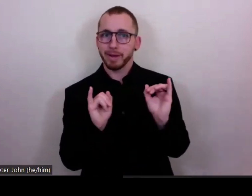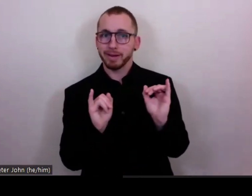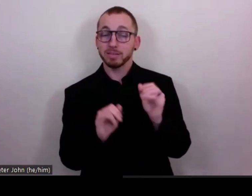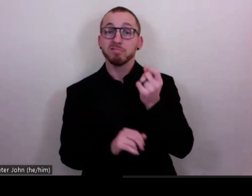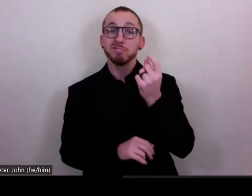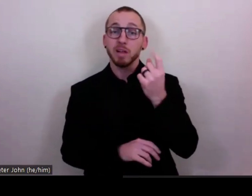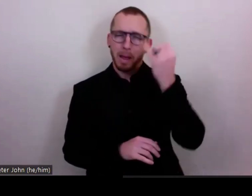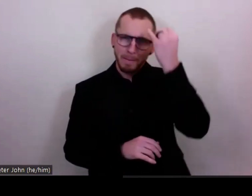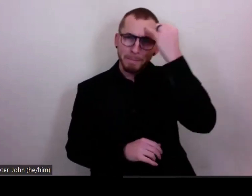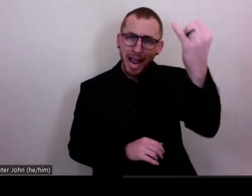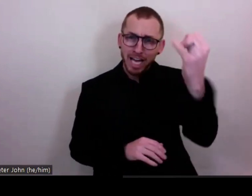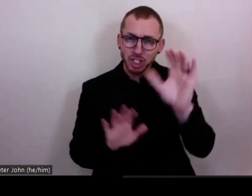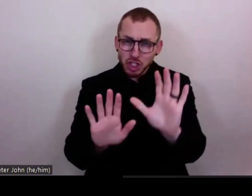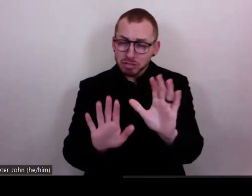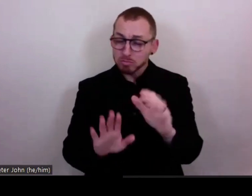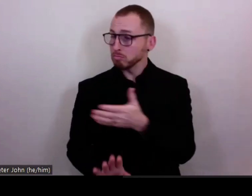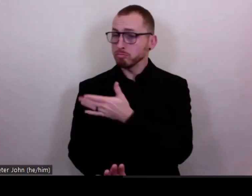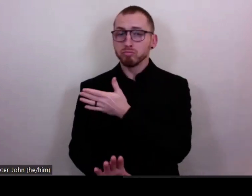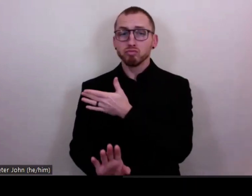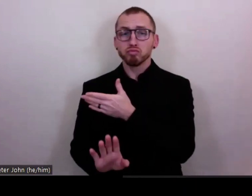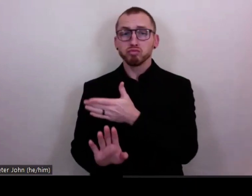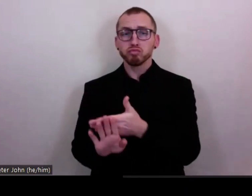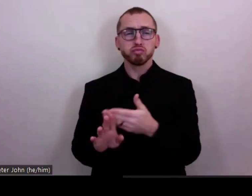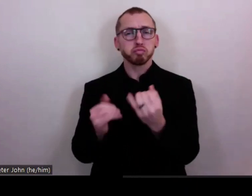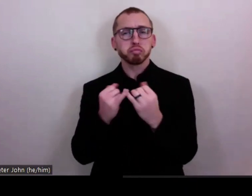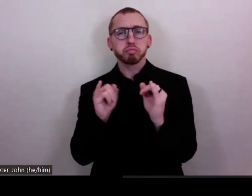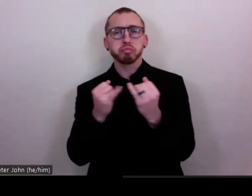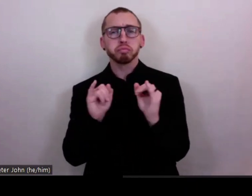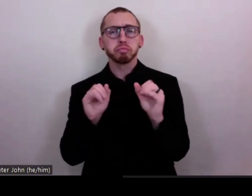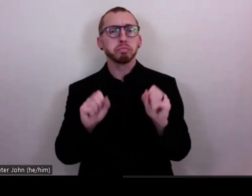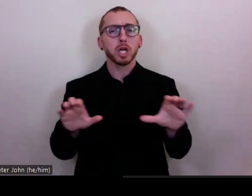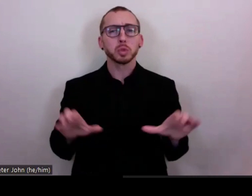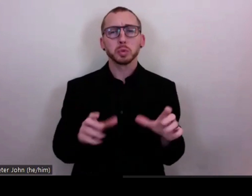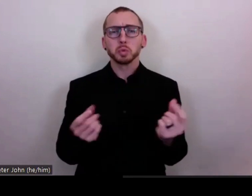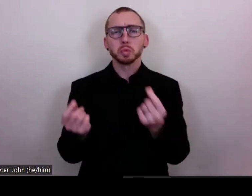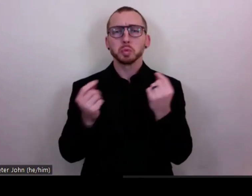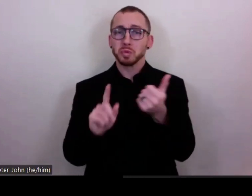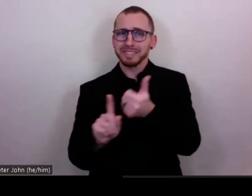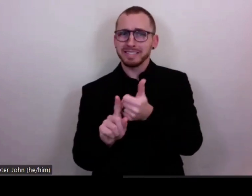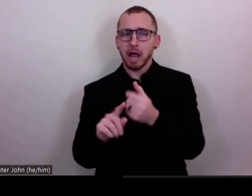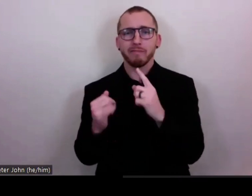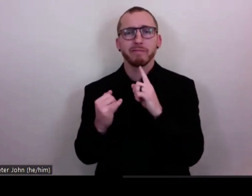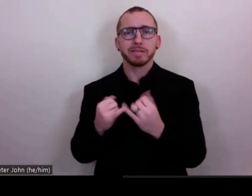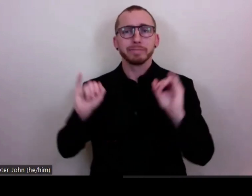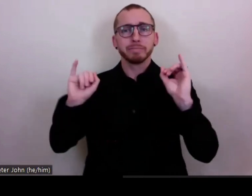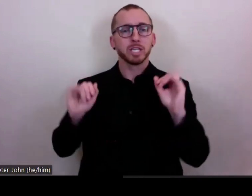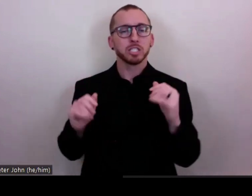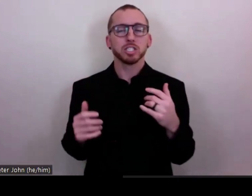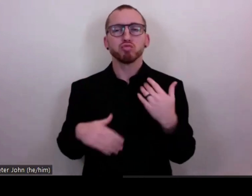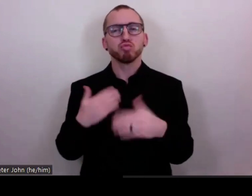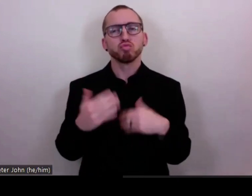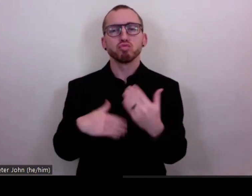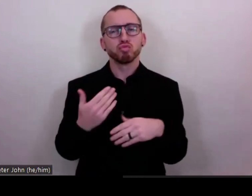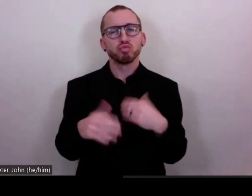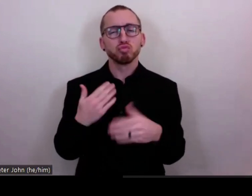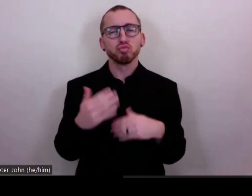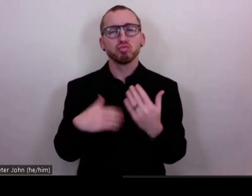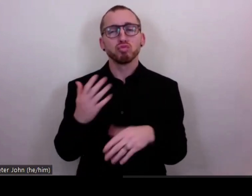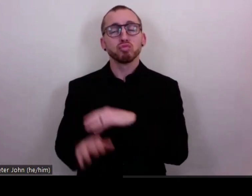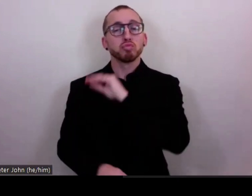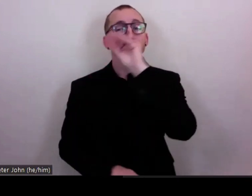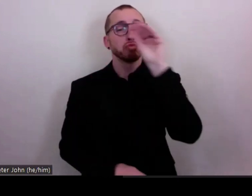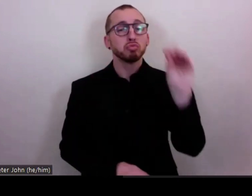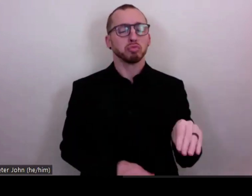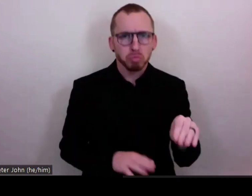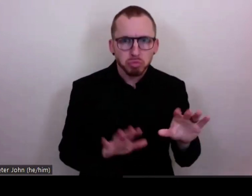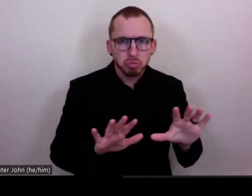doing everything for yourself. All of a sudden, you can't. What do the staff want you to do in the nursing home? They want you to pee and poop in your